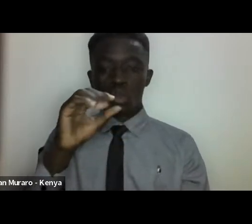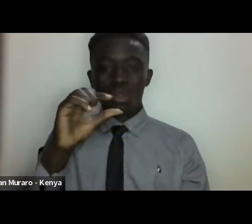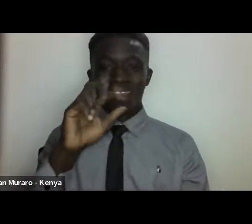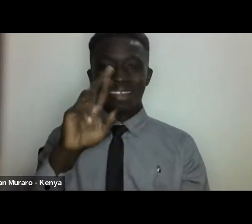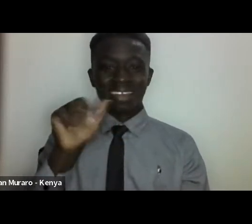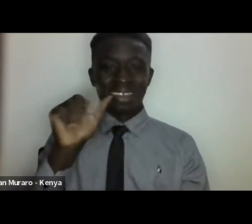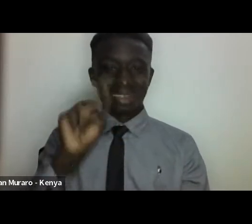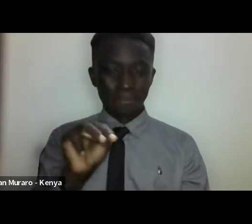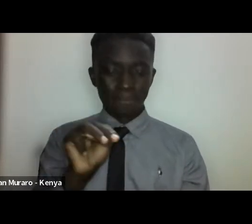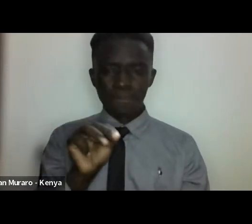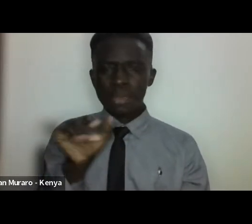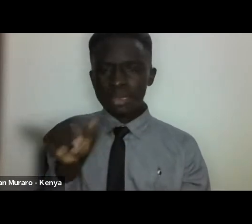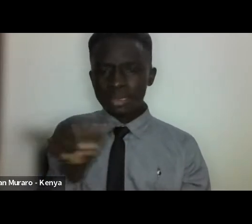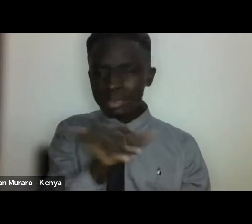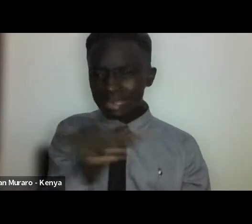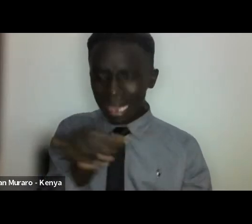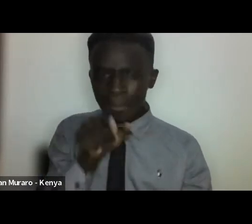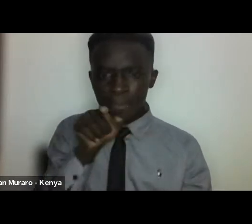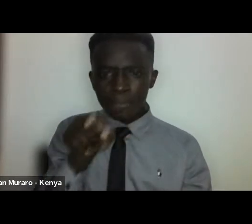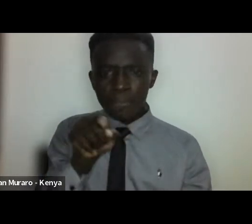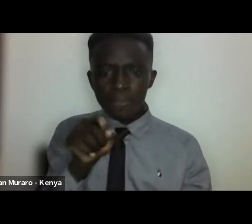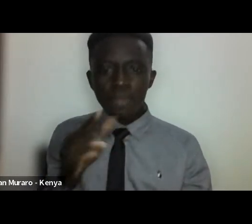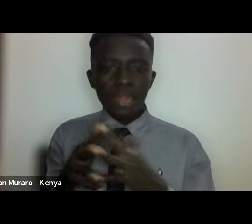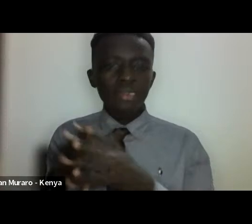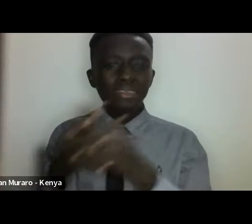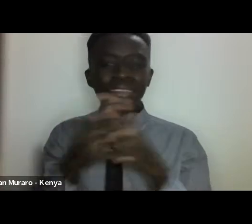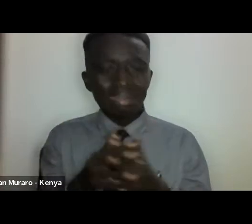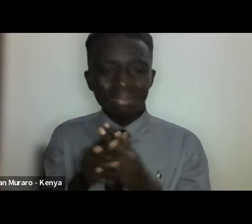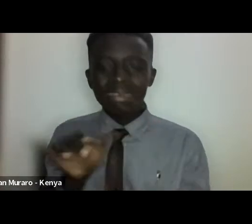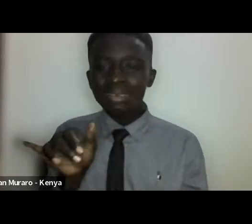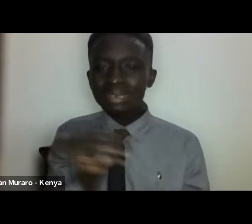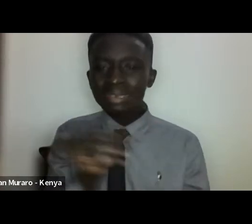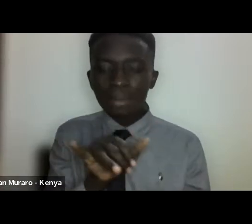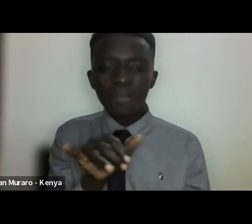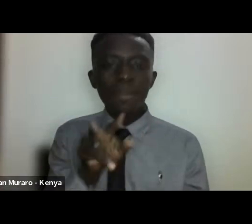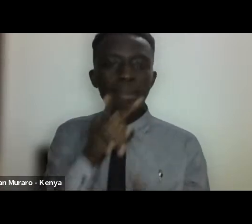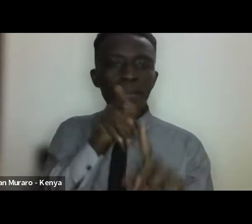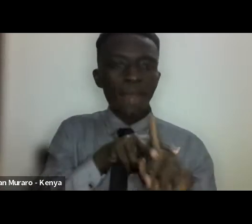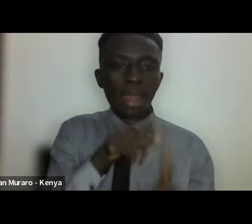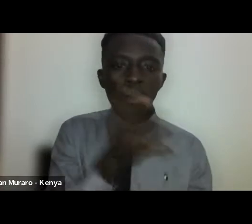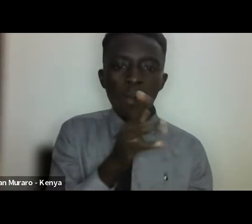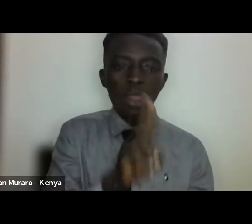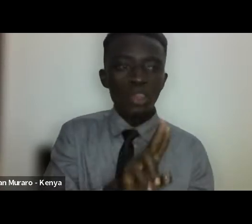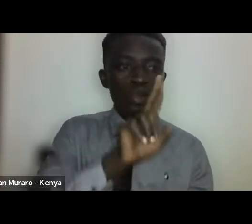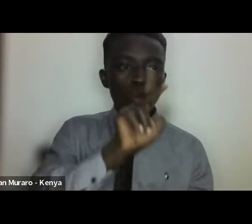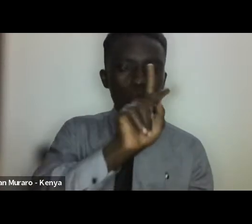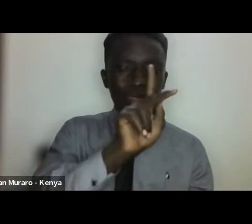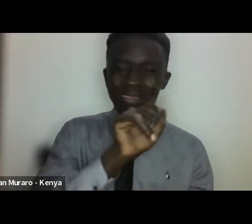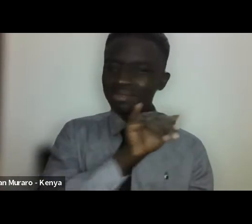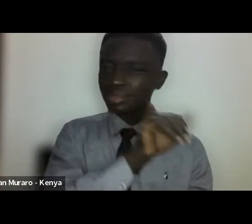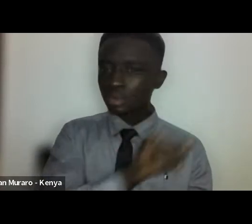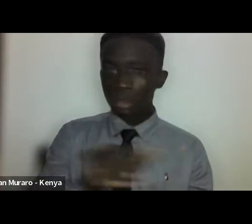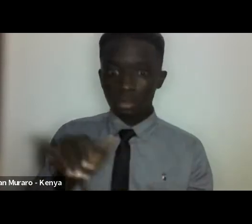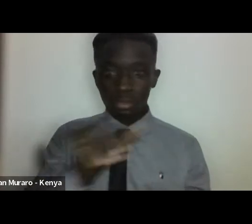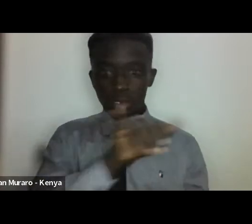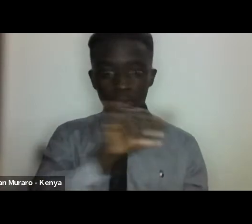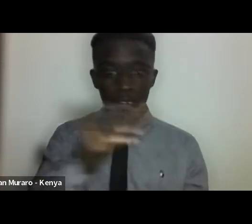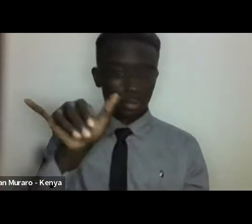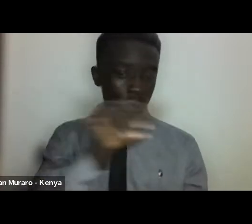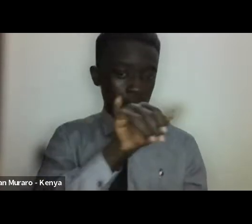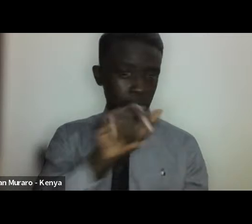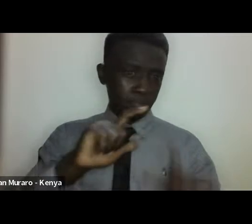same applies to the United States, and the same applies to the United Kingdom, big first world countries.